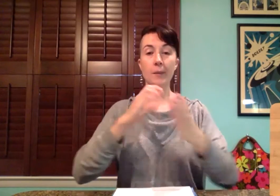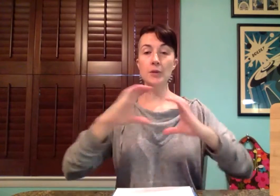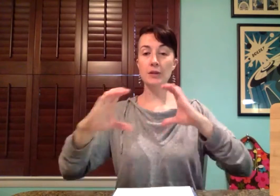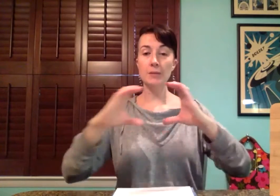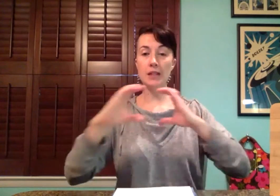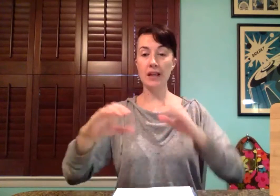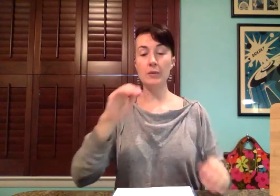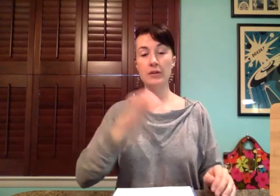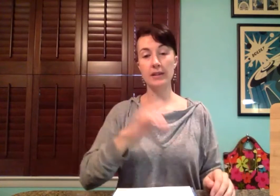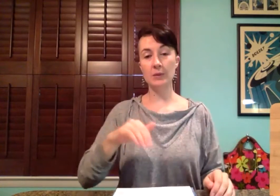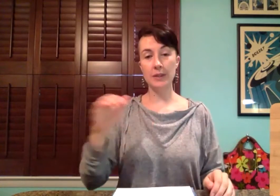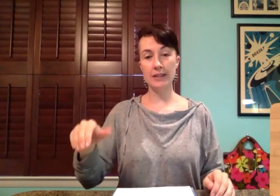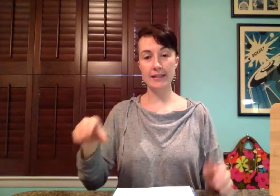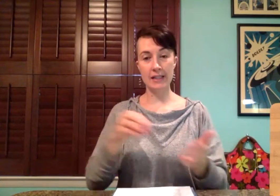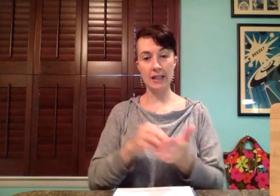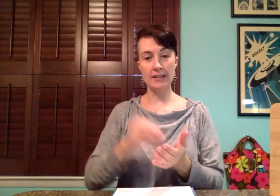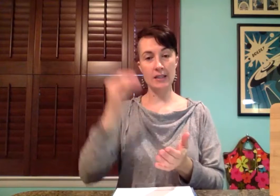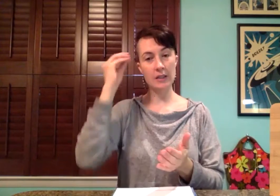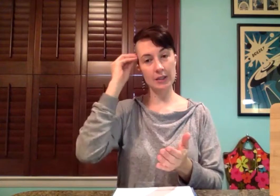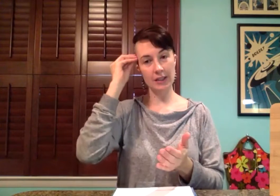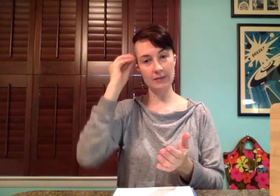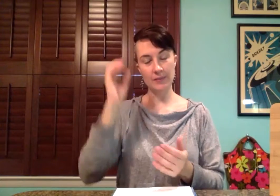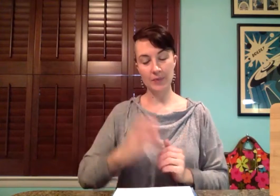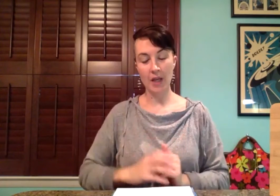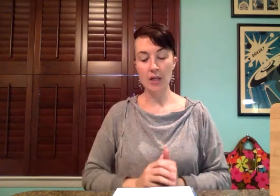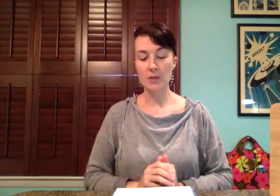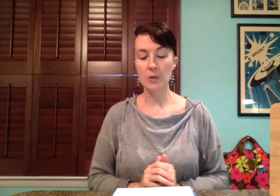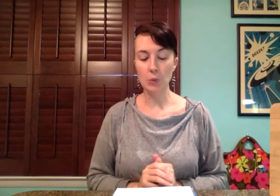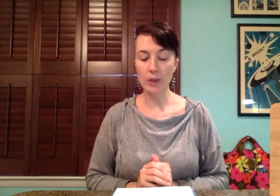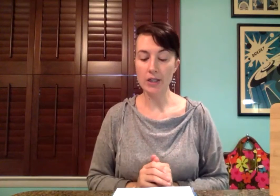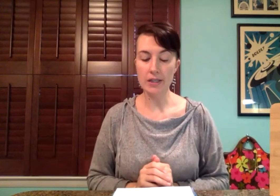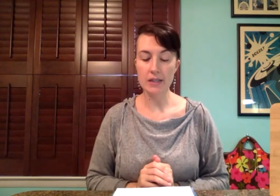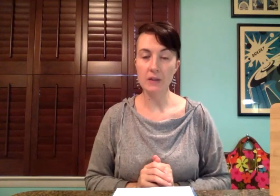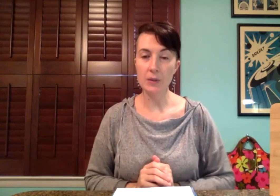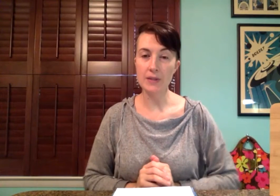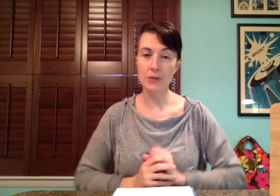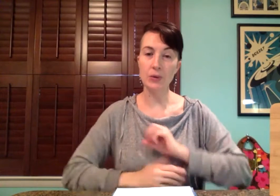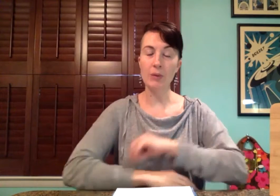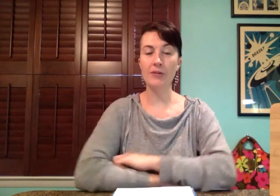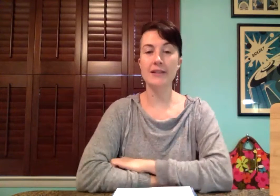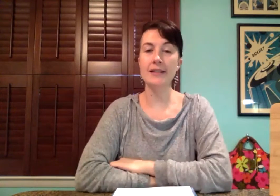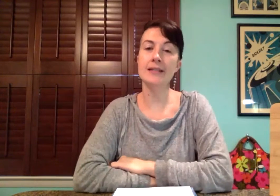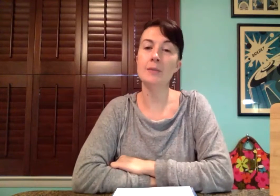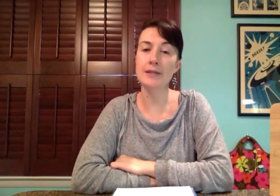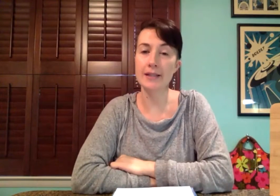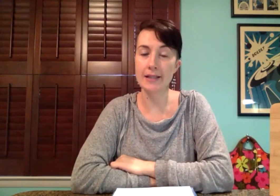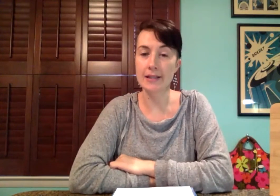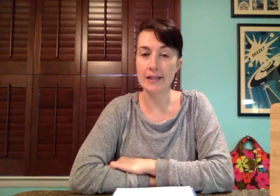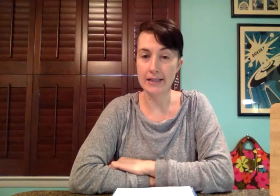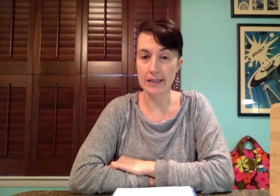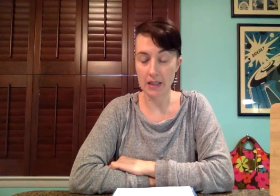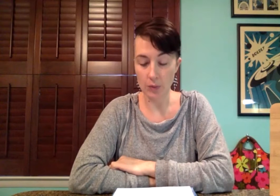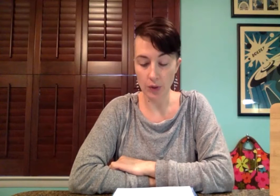you communicate with your little ones and enhance their learning. So what I just did there was to incorporate signs emphasizing selected